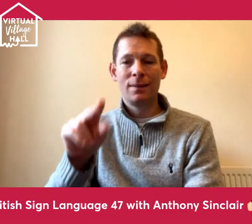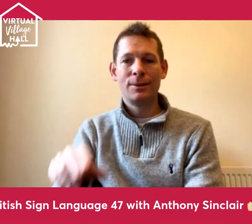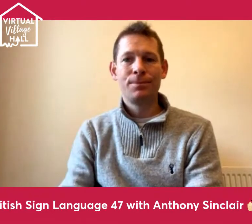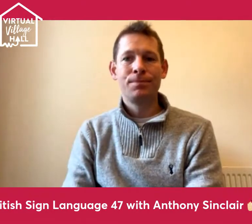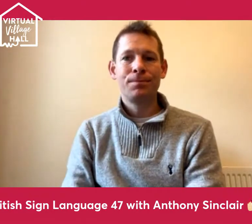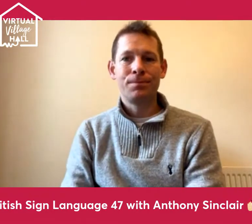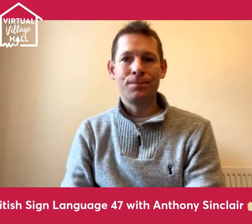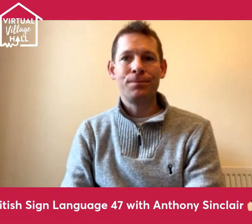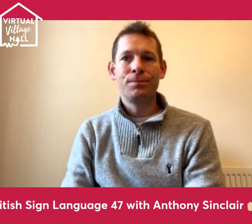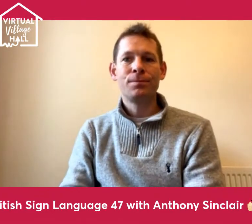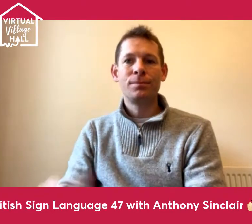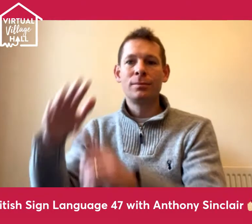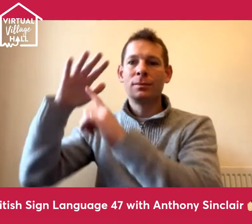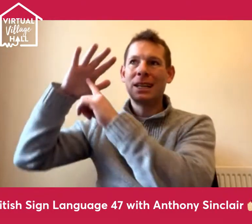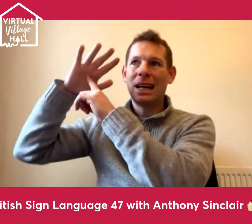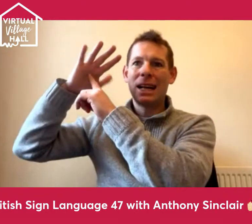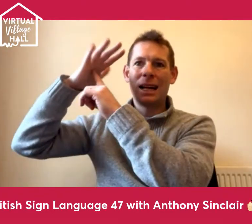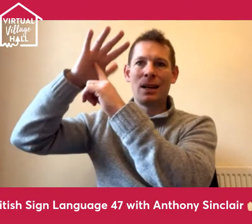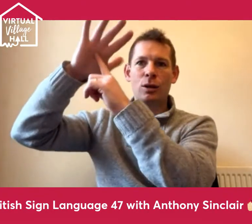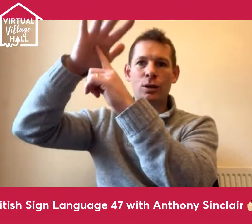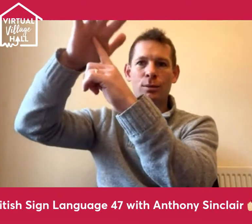Number 12.